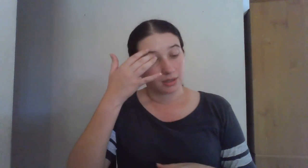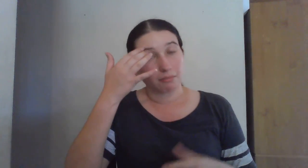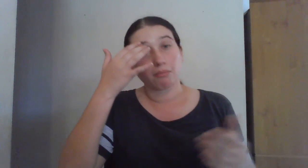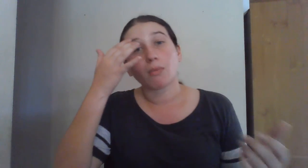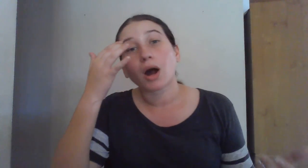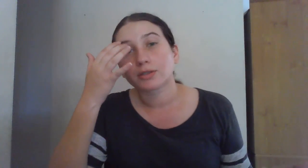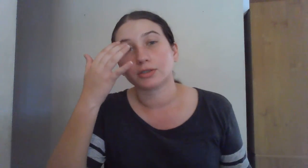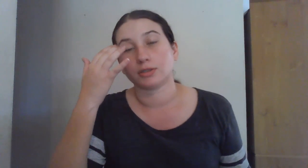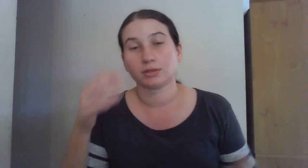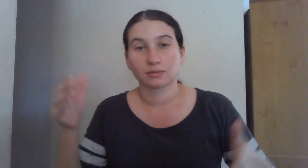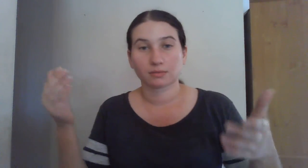modern.